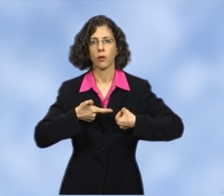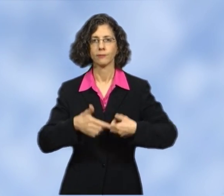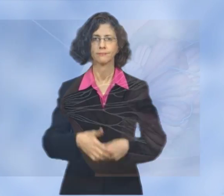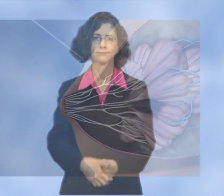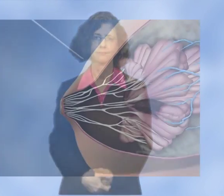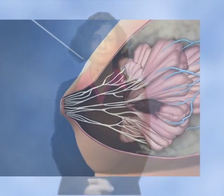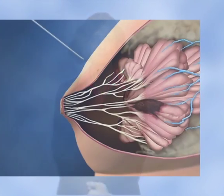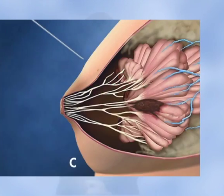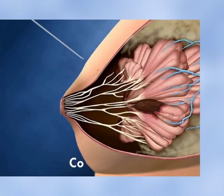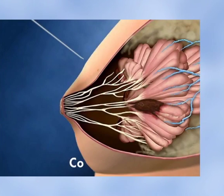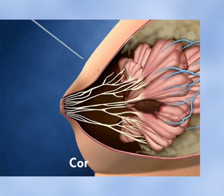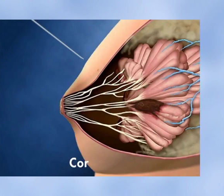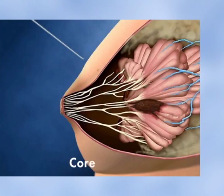analysis.